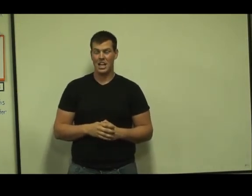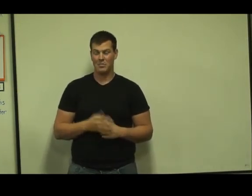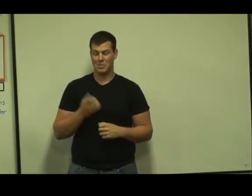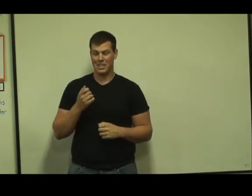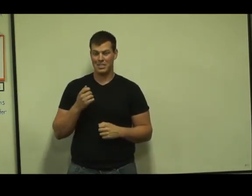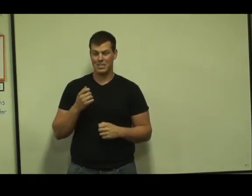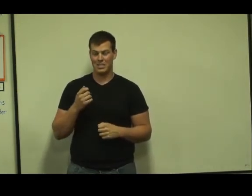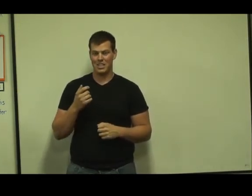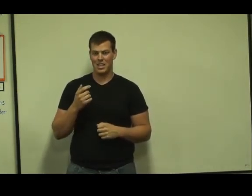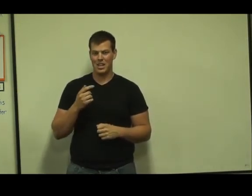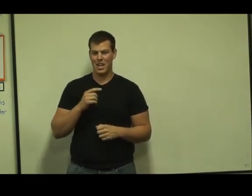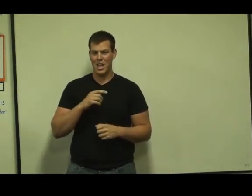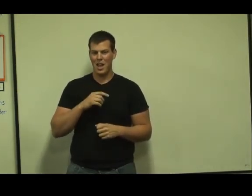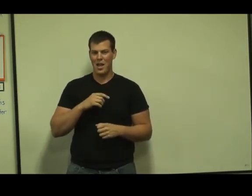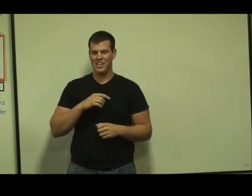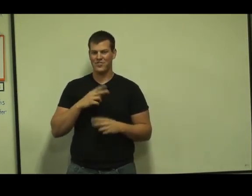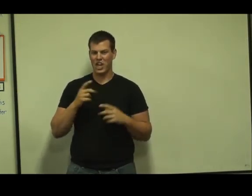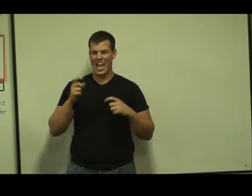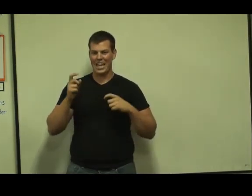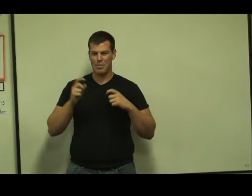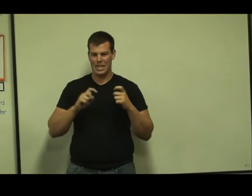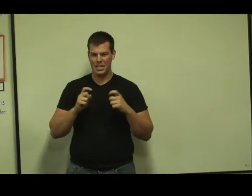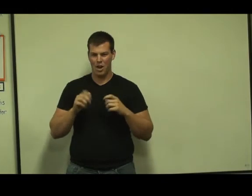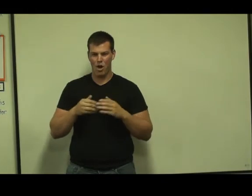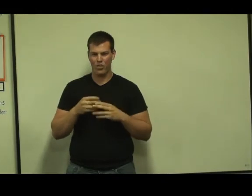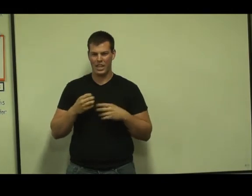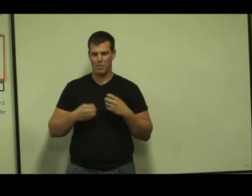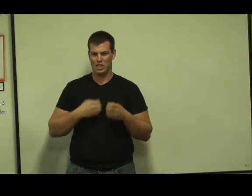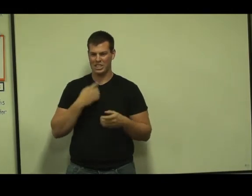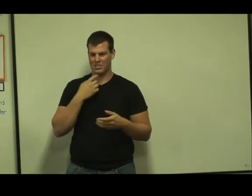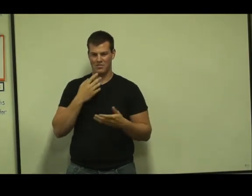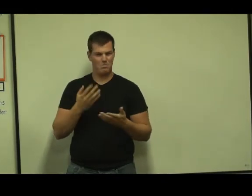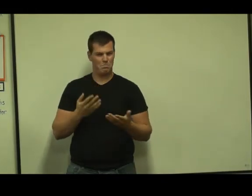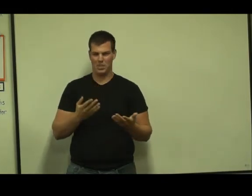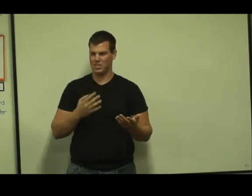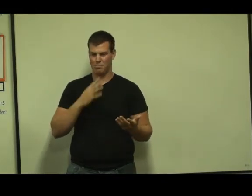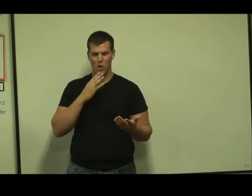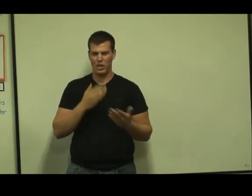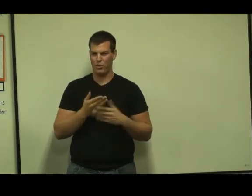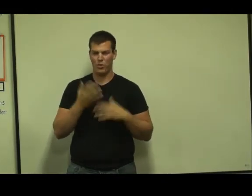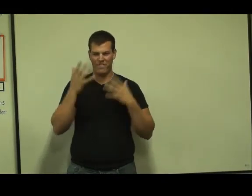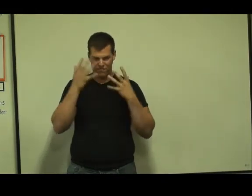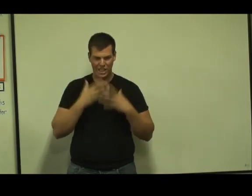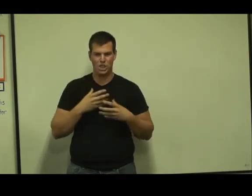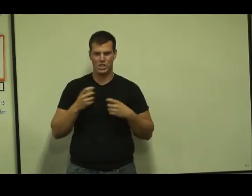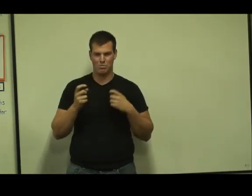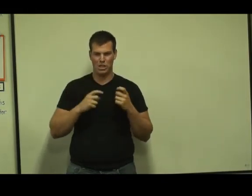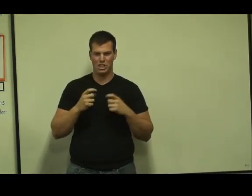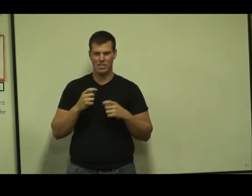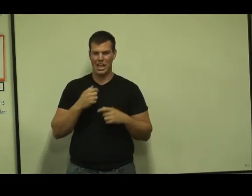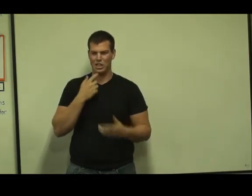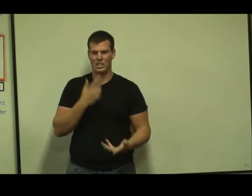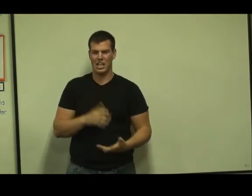Yeah, because if I have me, or the budget, Yeah. these buckets with the picture is budget, I could date